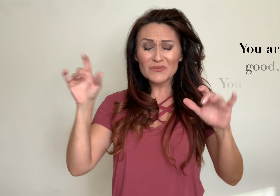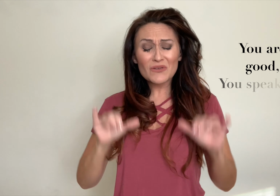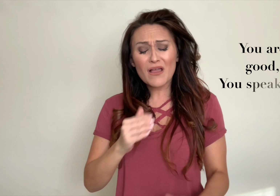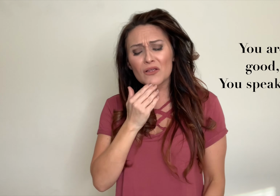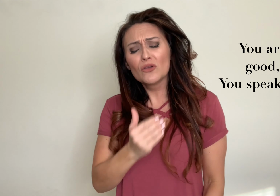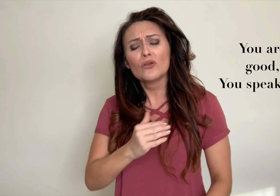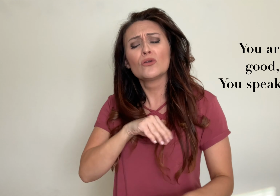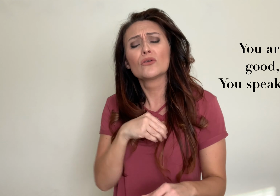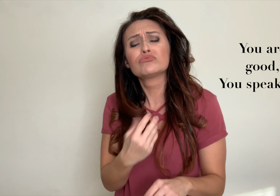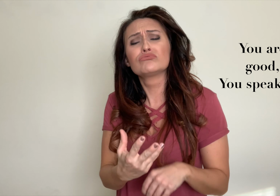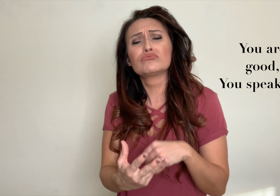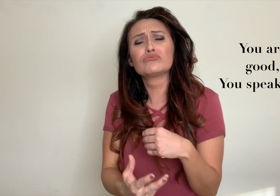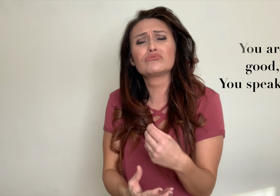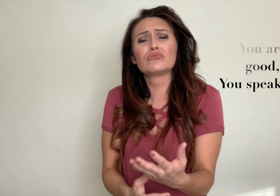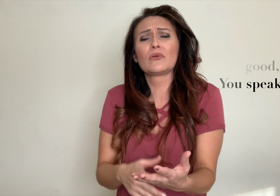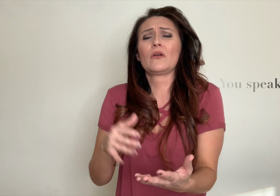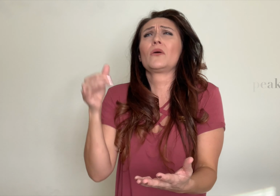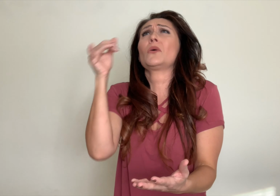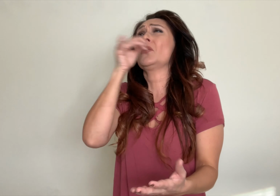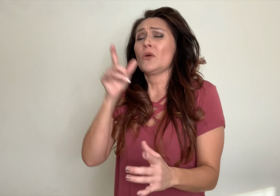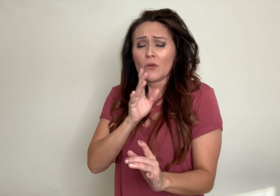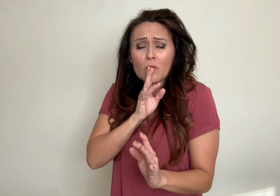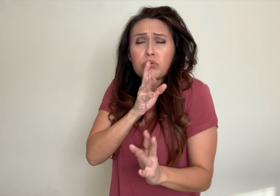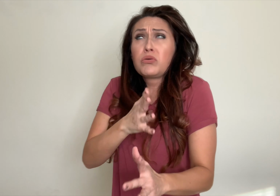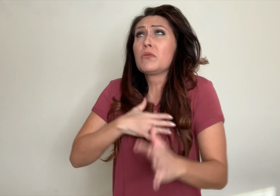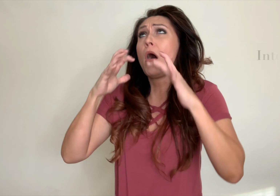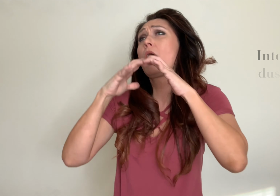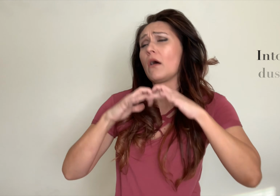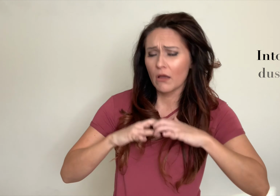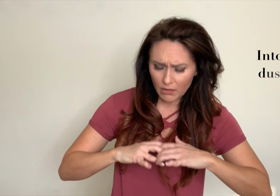deserve. You are good. You speak life